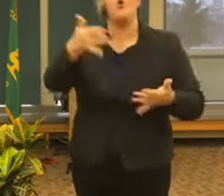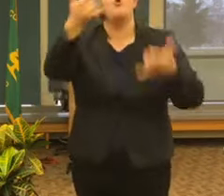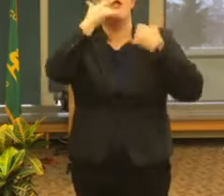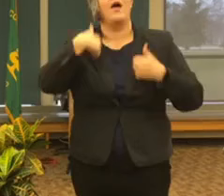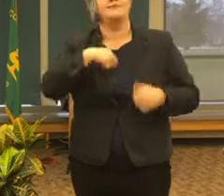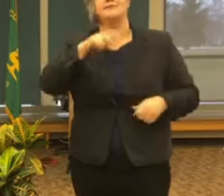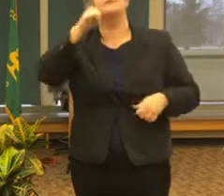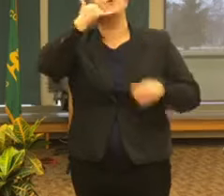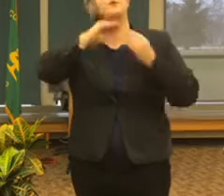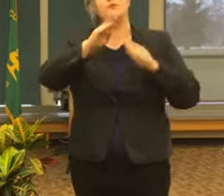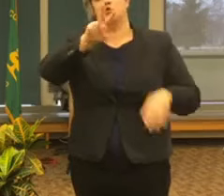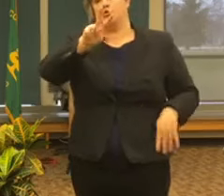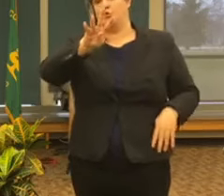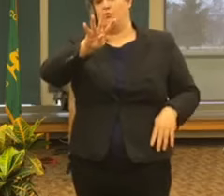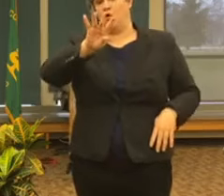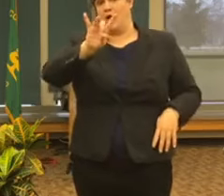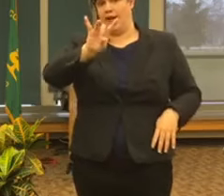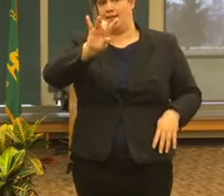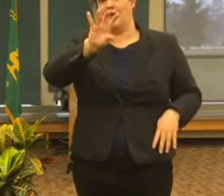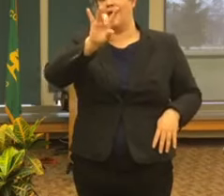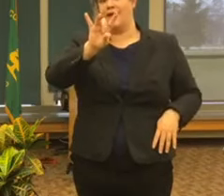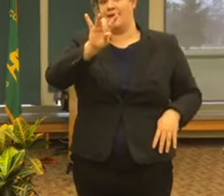number,